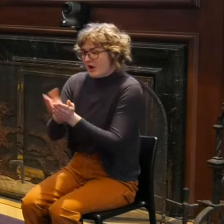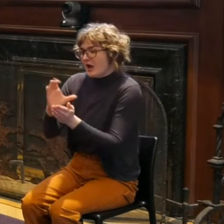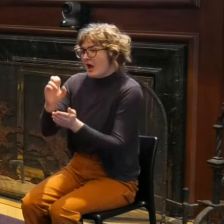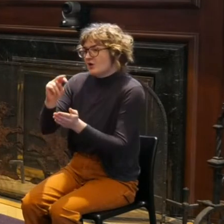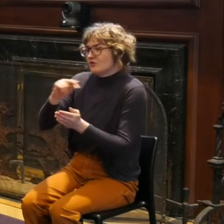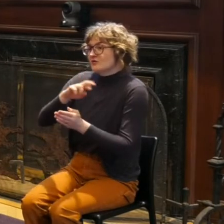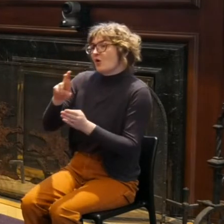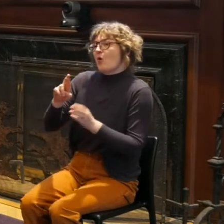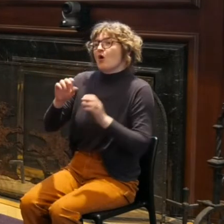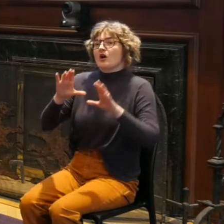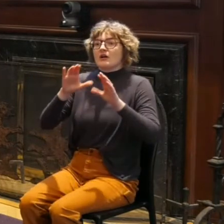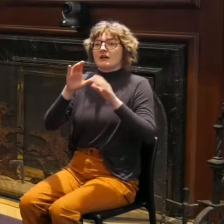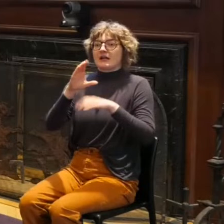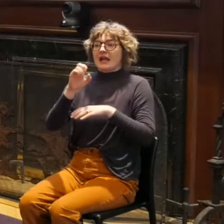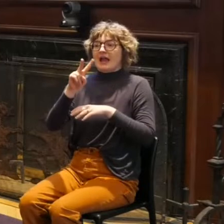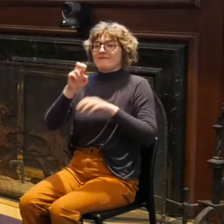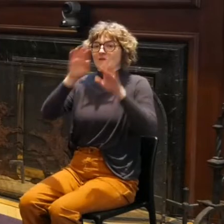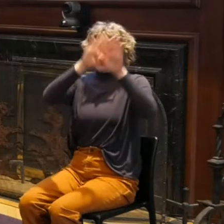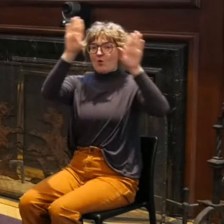And